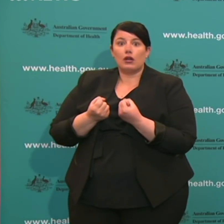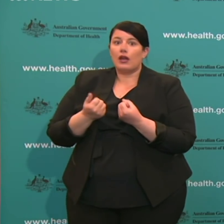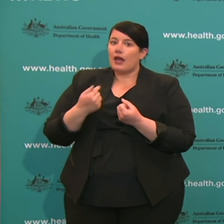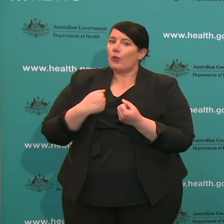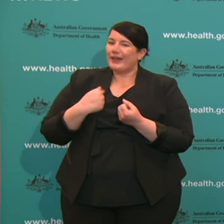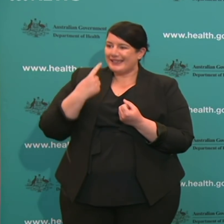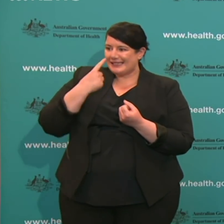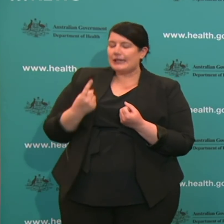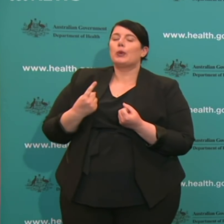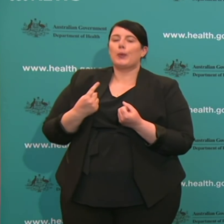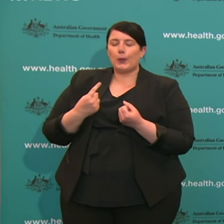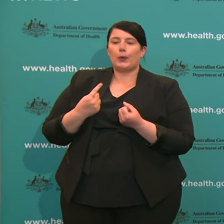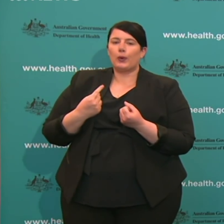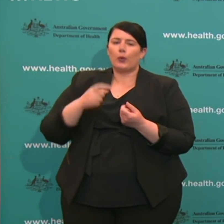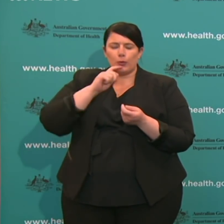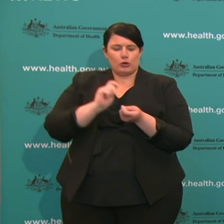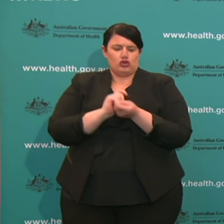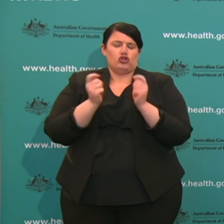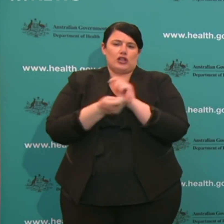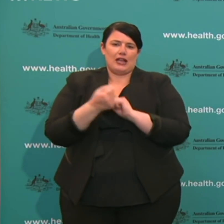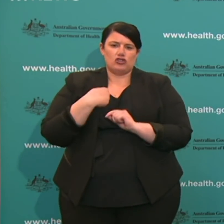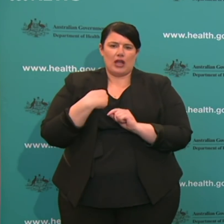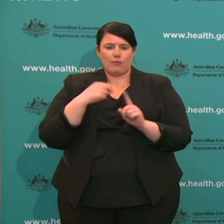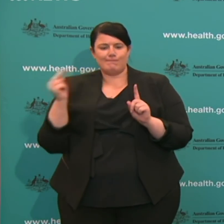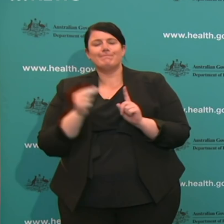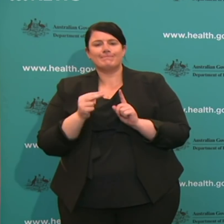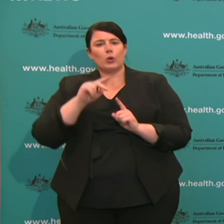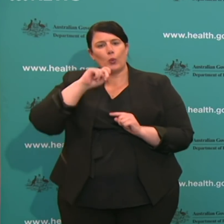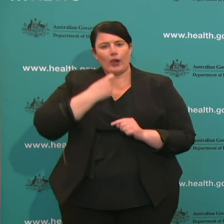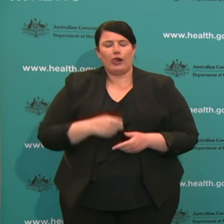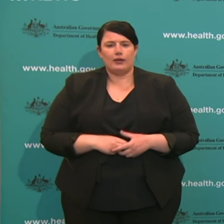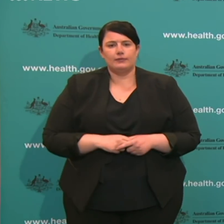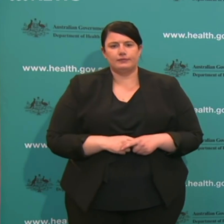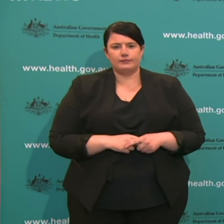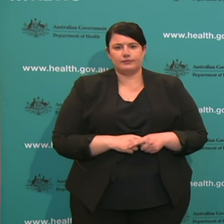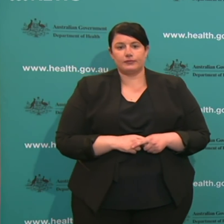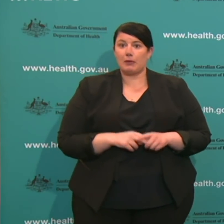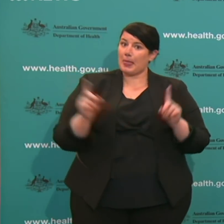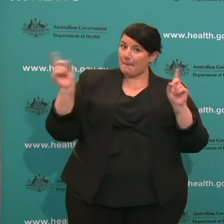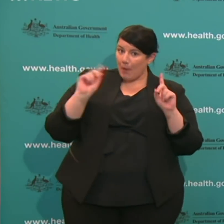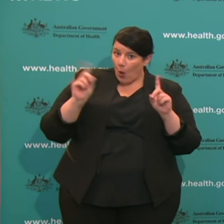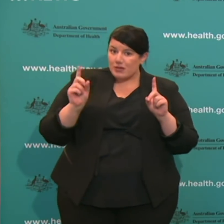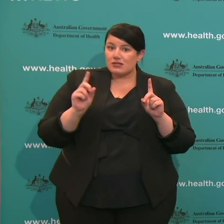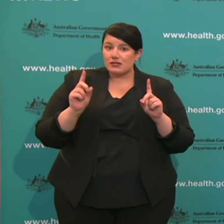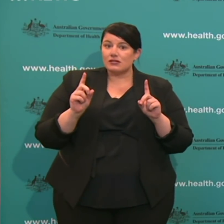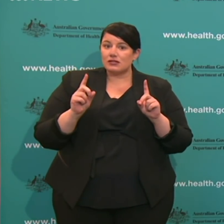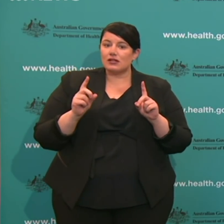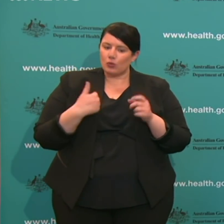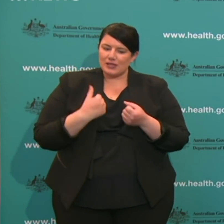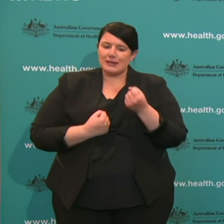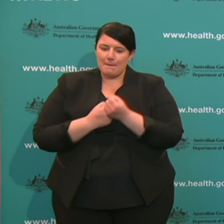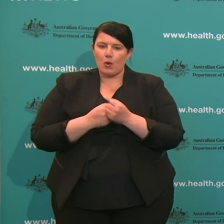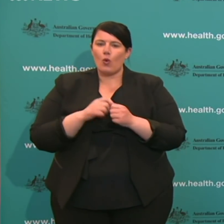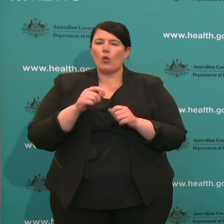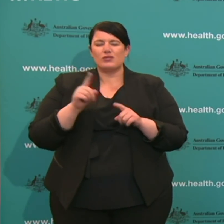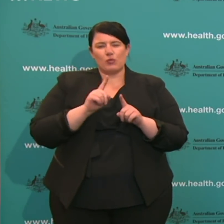suspect, we will naturally change our position. But the overwhelming weight of evidence at this point of time supports contact